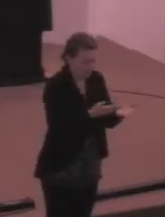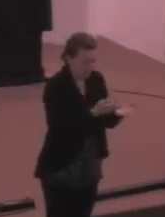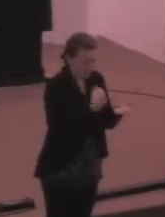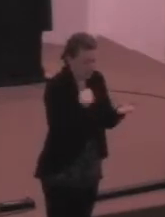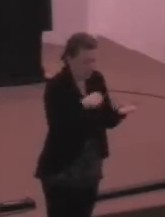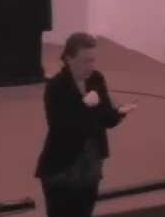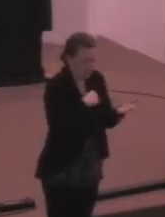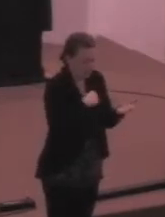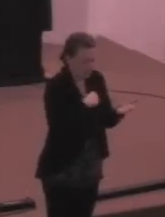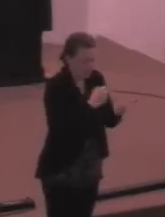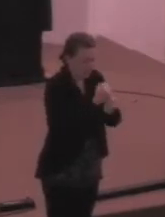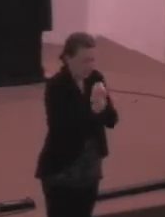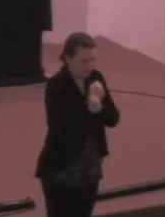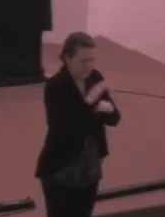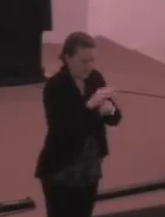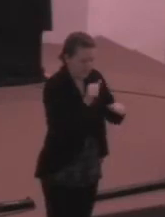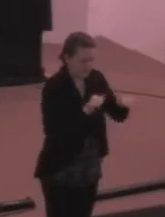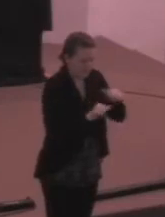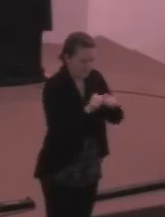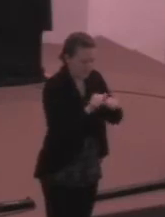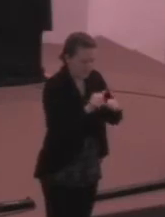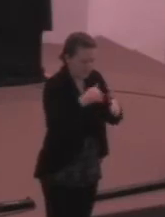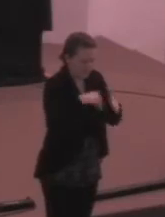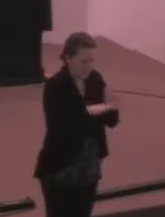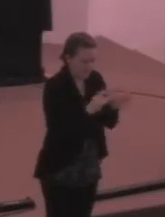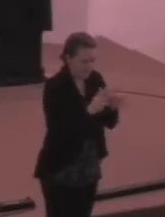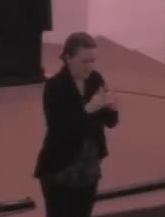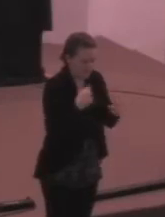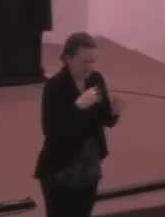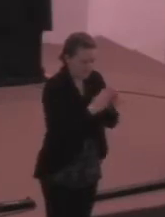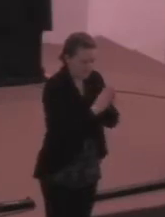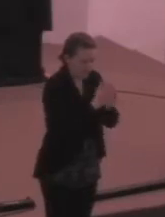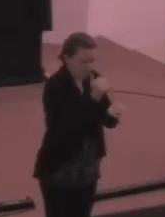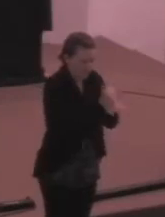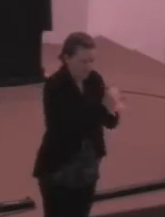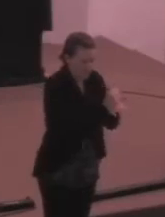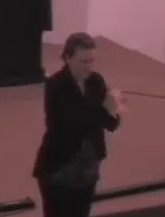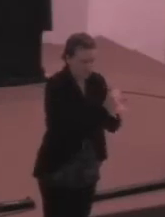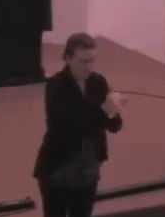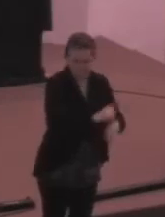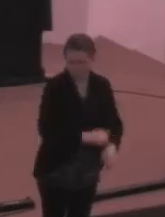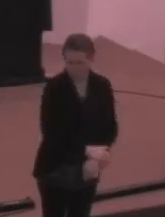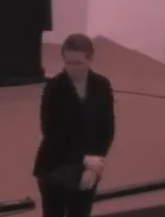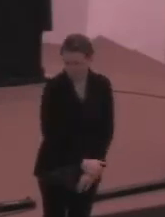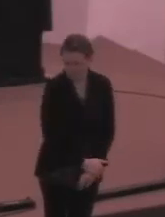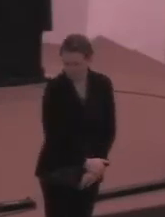we love on each other. And it's in the name of Jesus we pray. Amen.